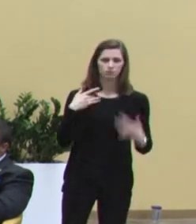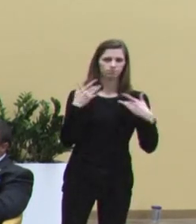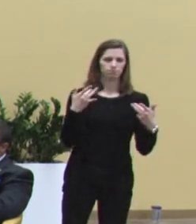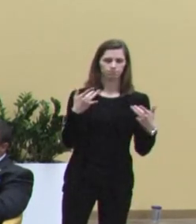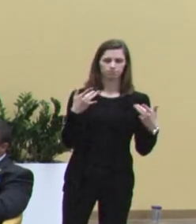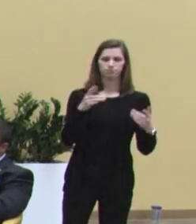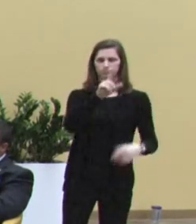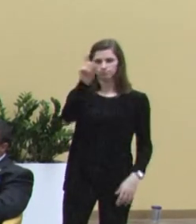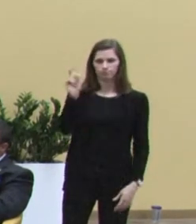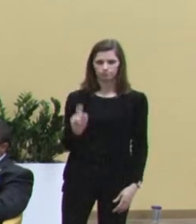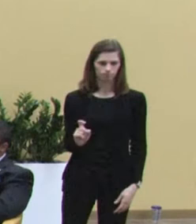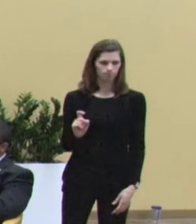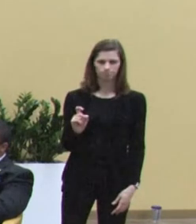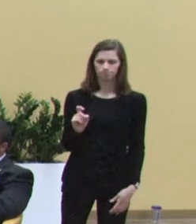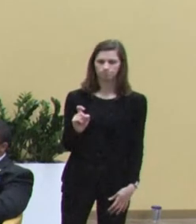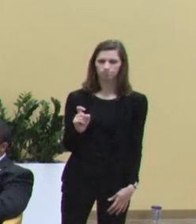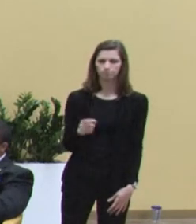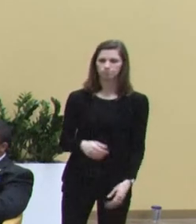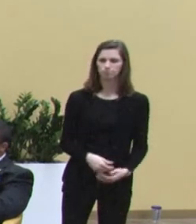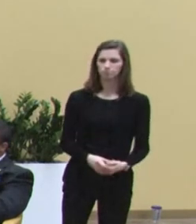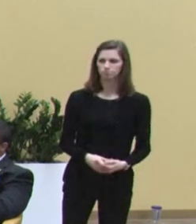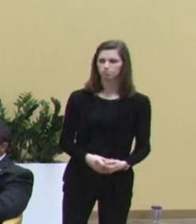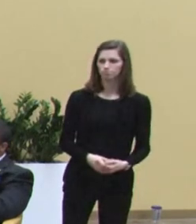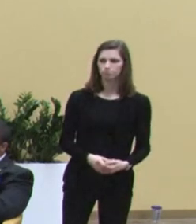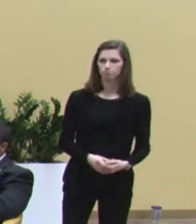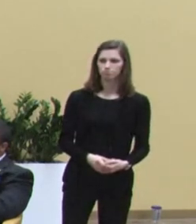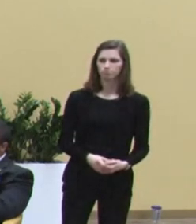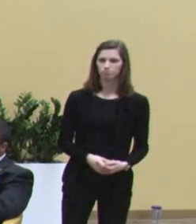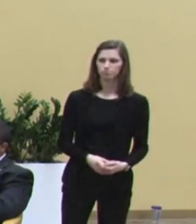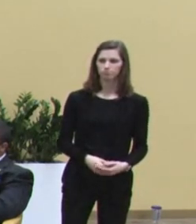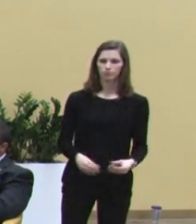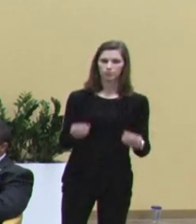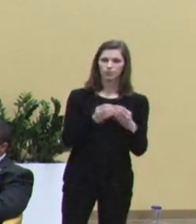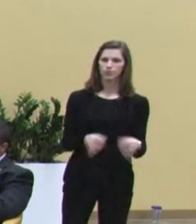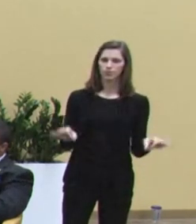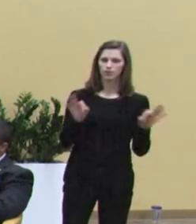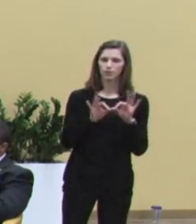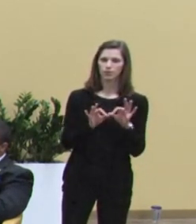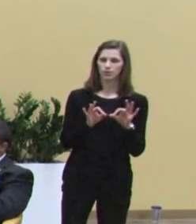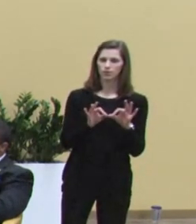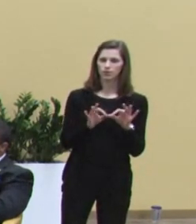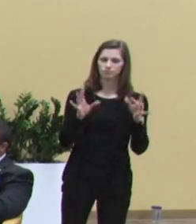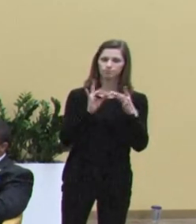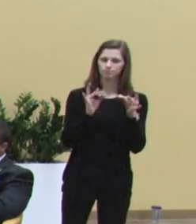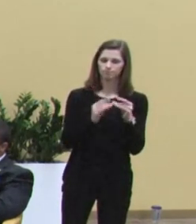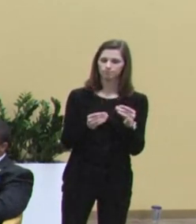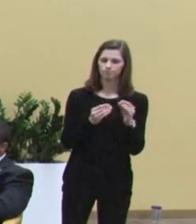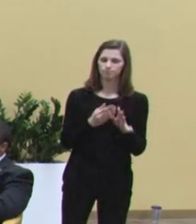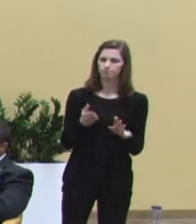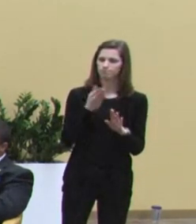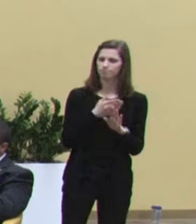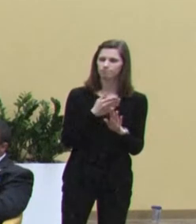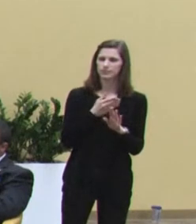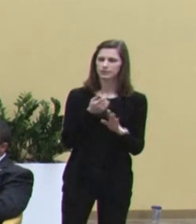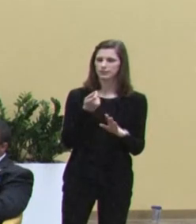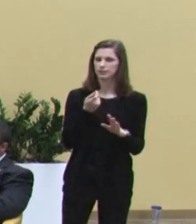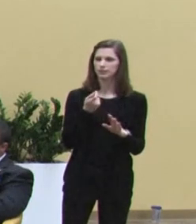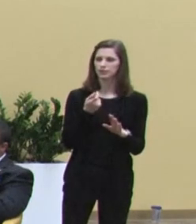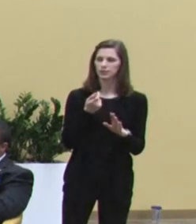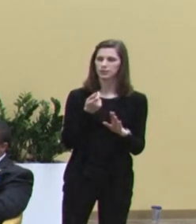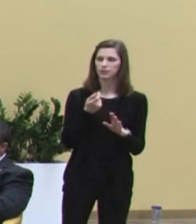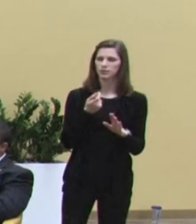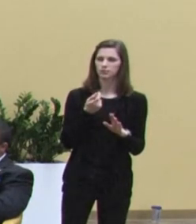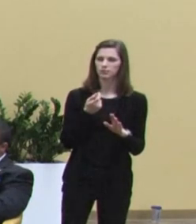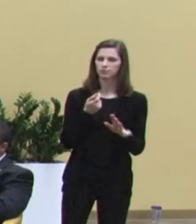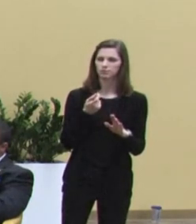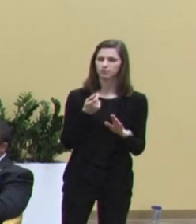more telling was the statement he made to us a little bit before that, was when we laid out our